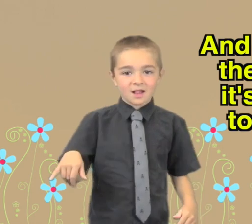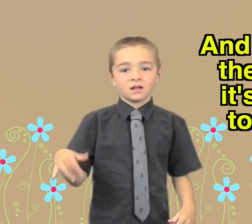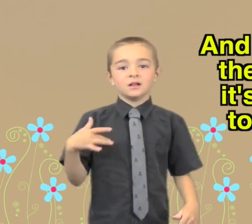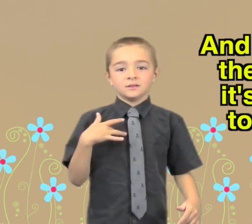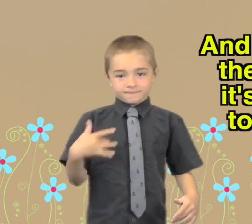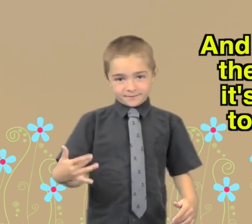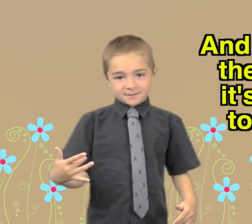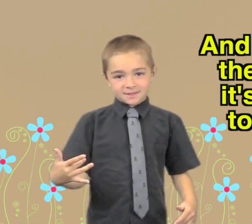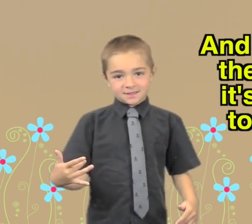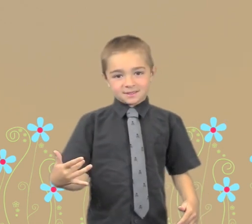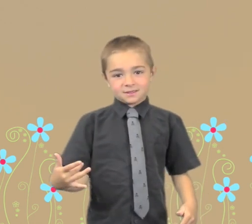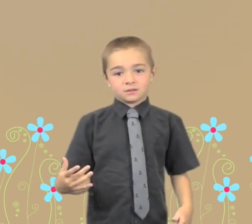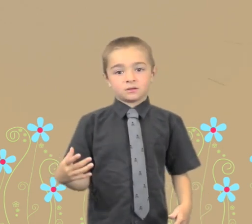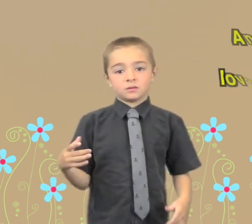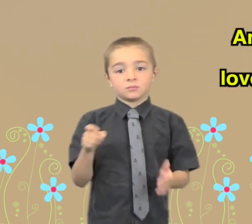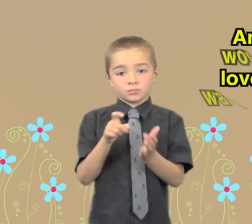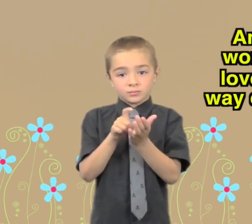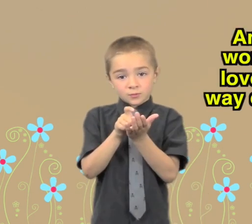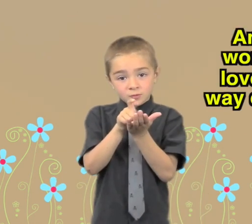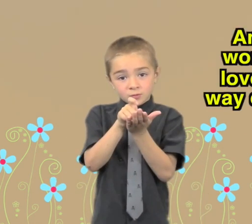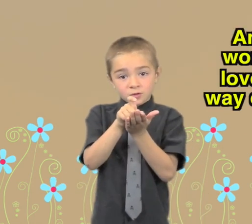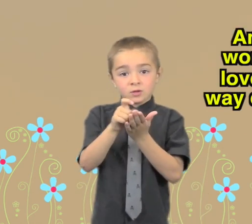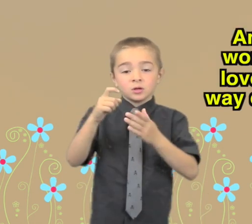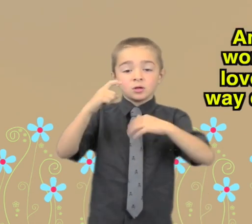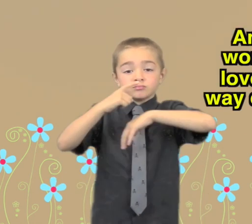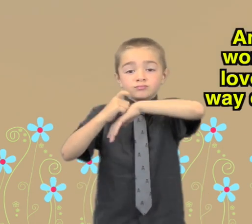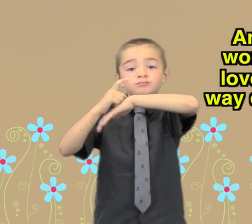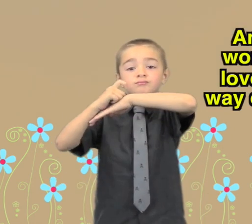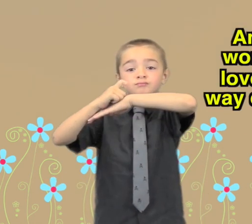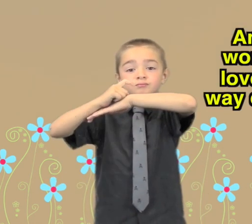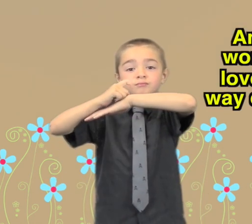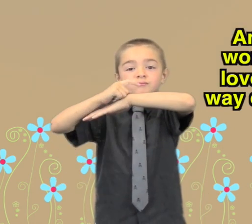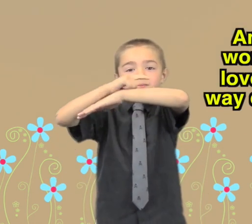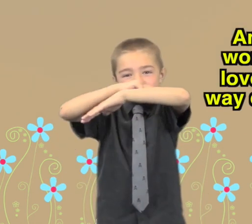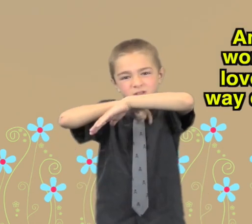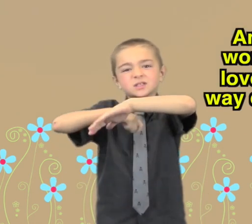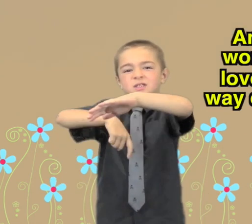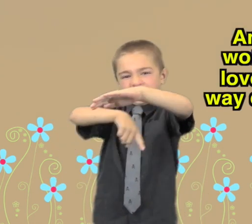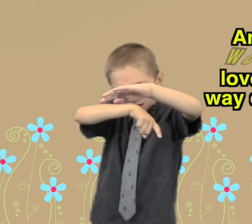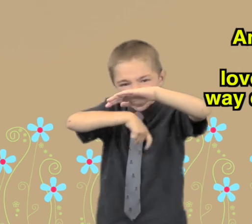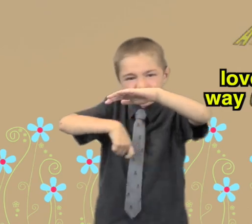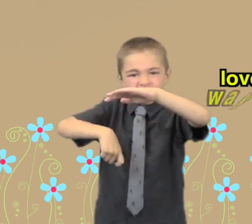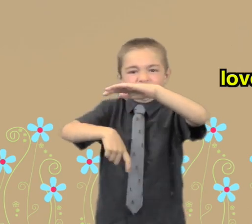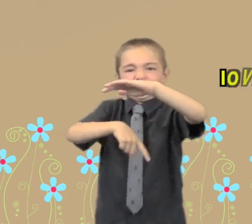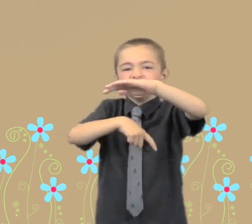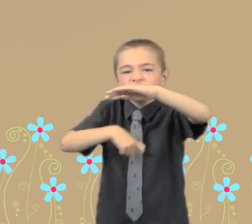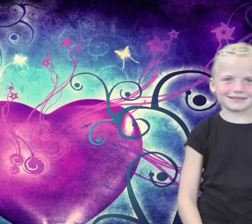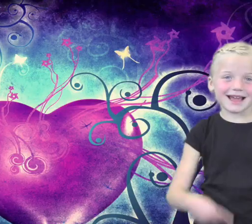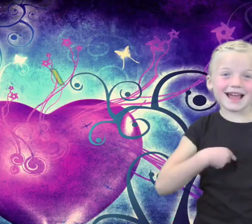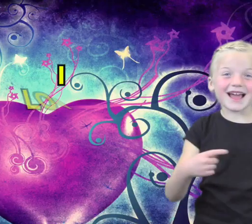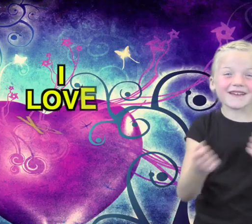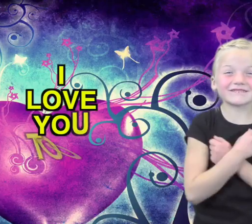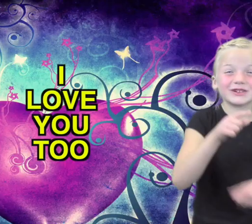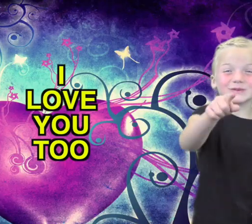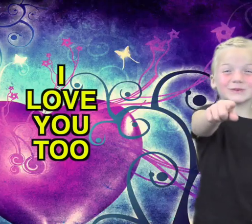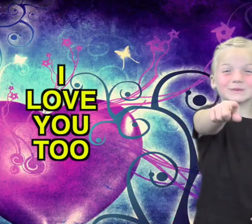got to be. And the worm still loves to go way down low. I love you too,